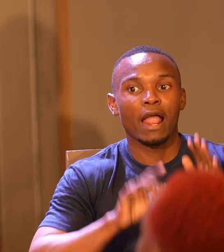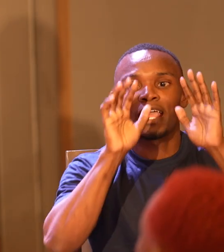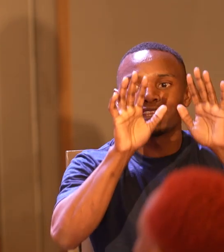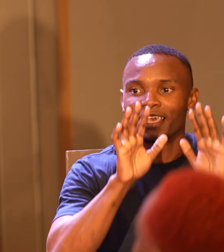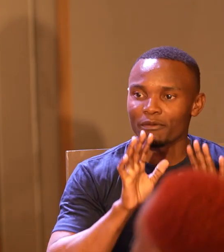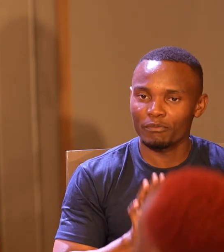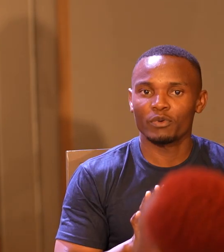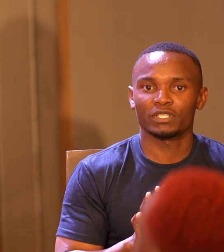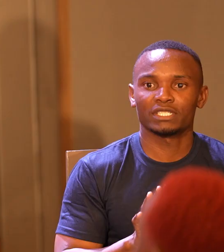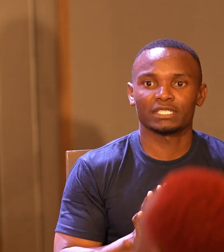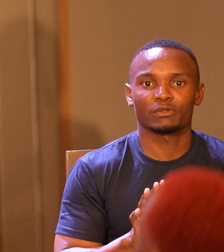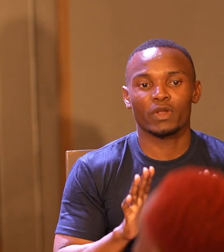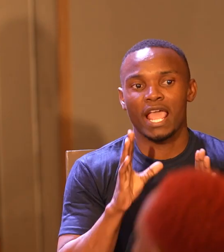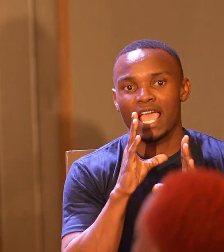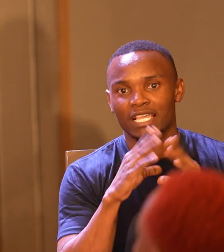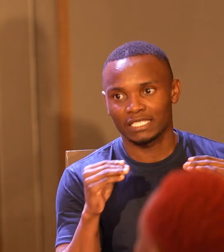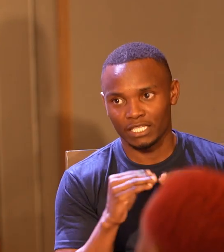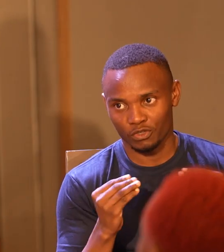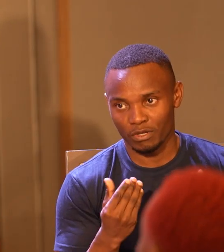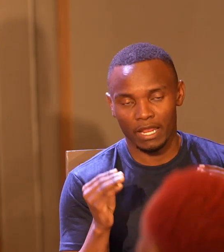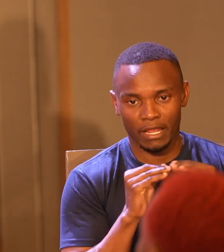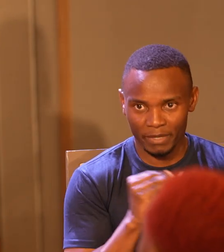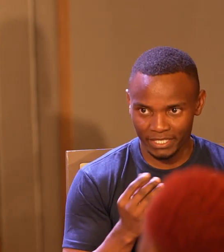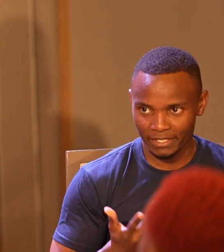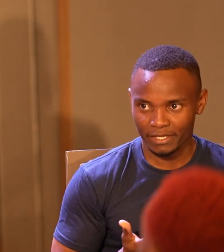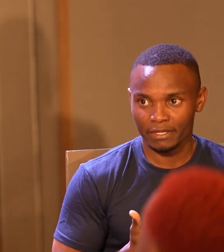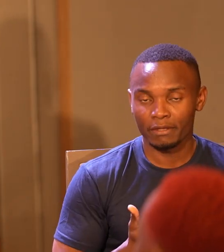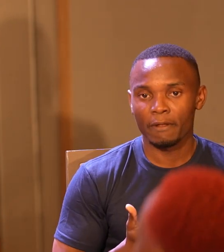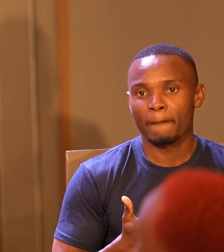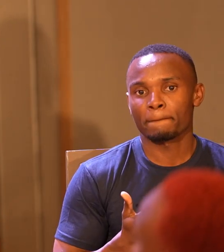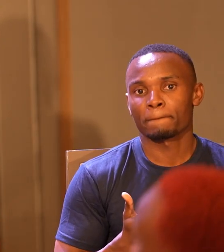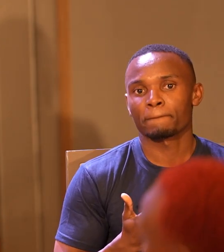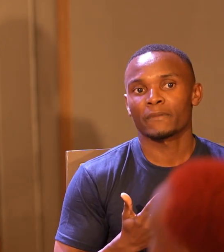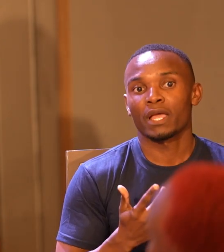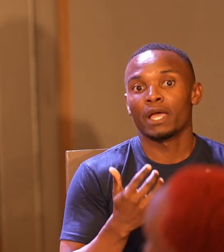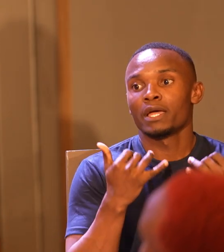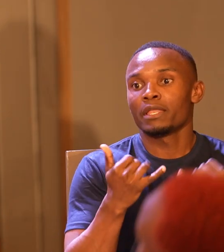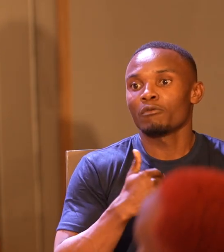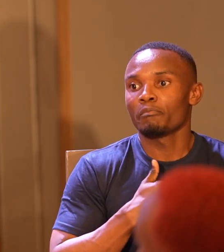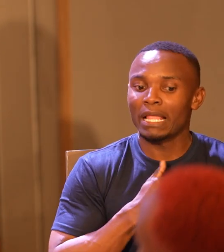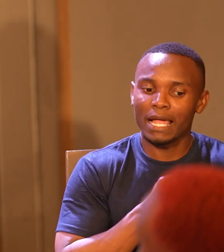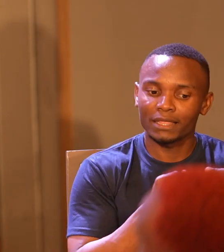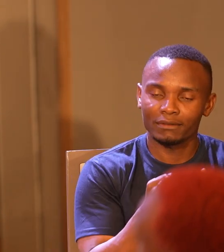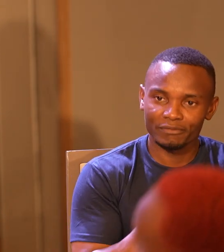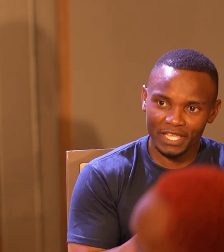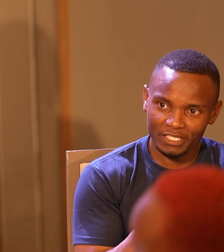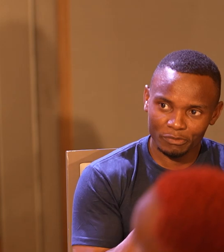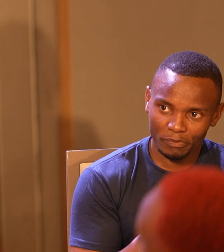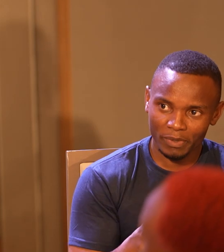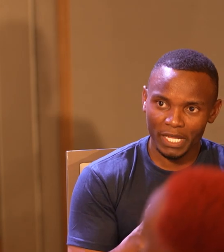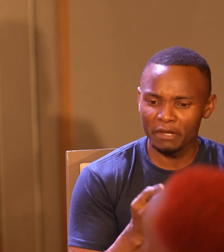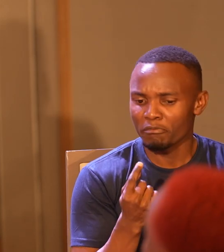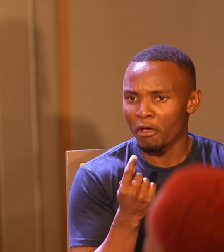important session. And because of that, I'm going to highlight and